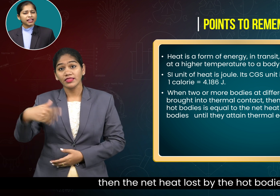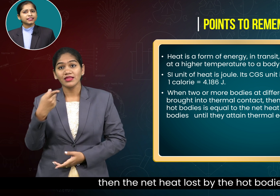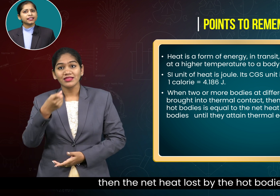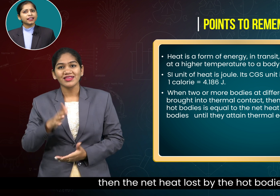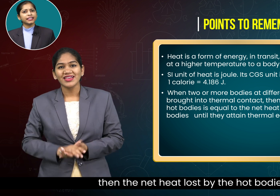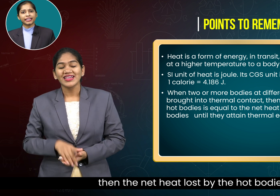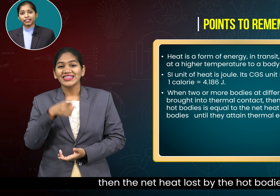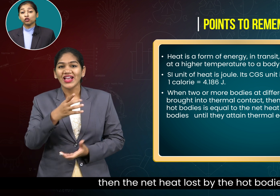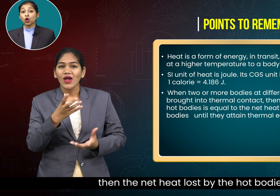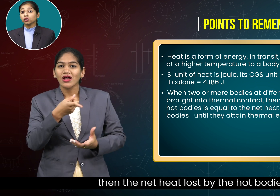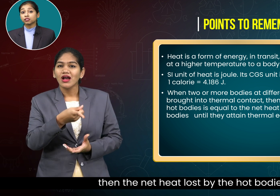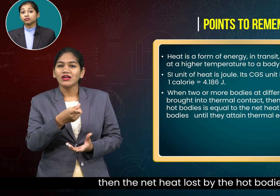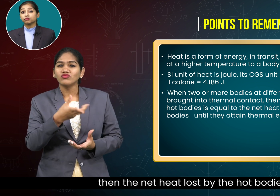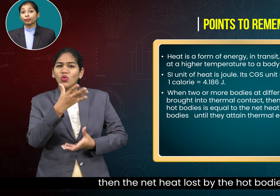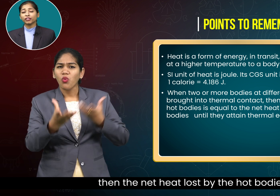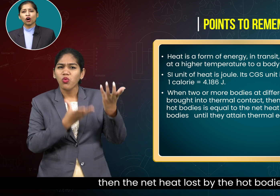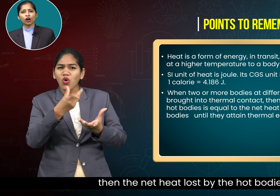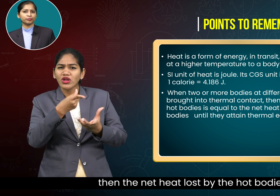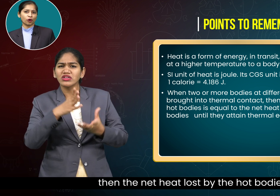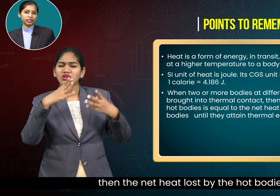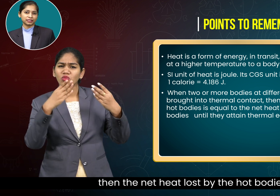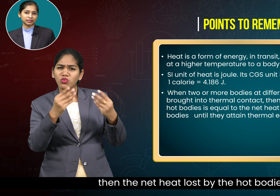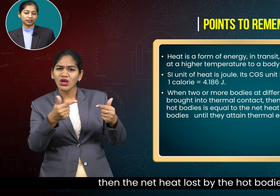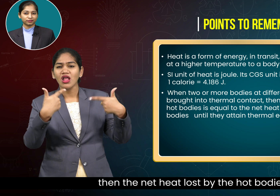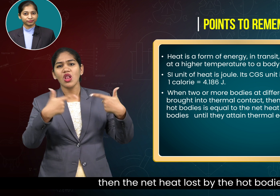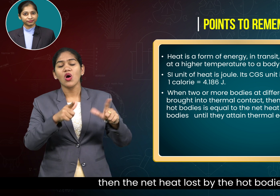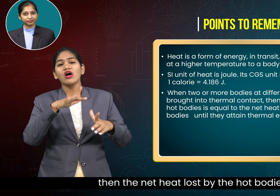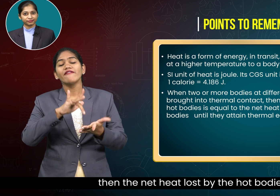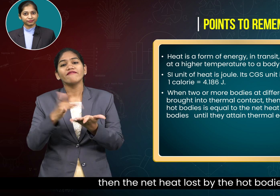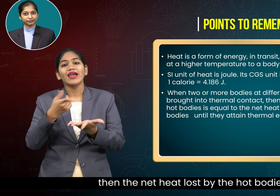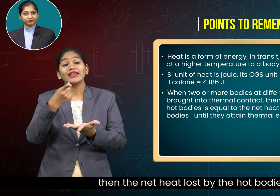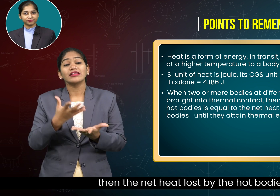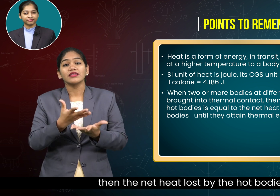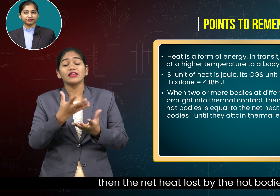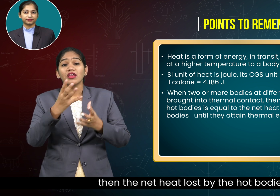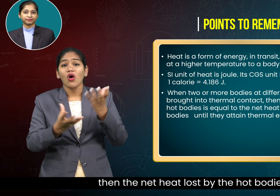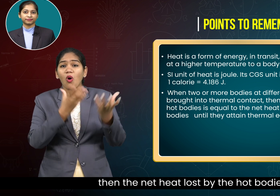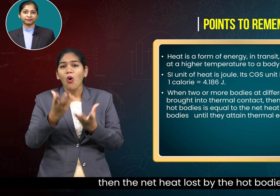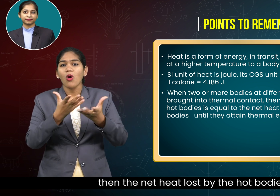then the net heat lost by the hot bodies